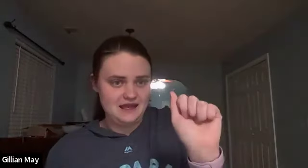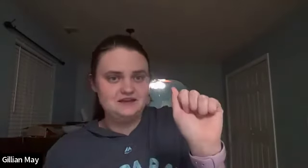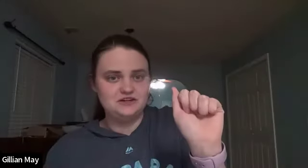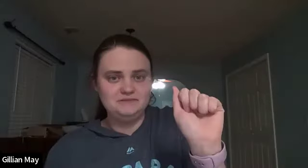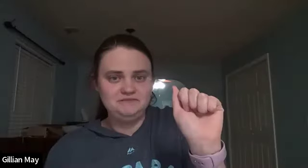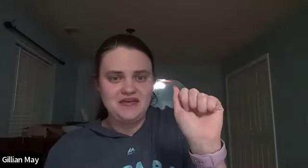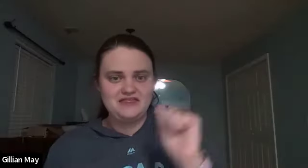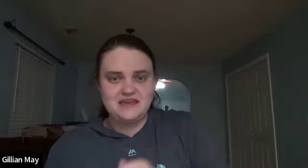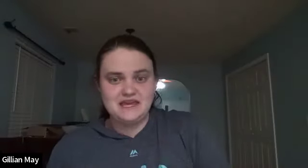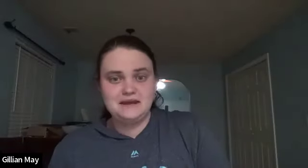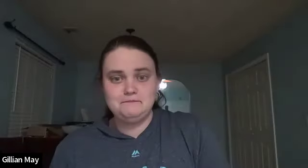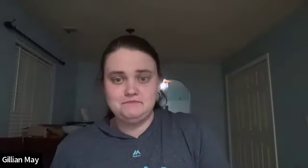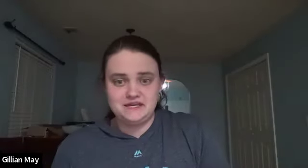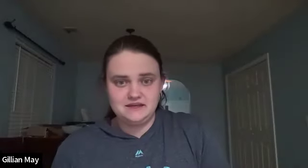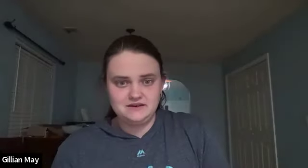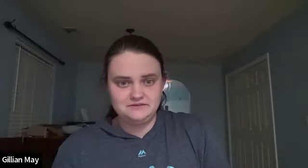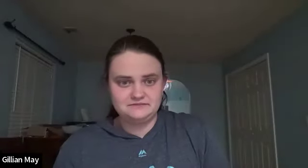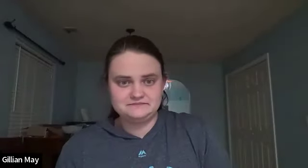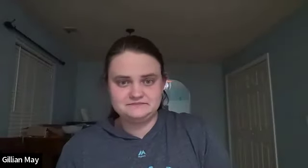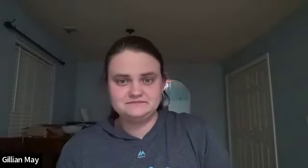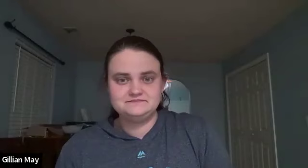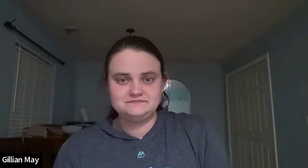A, good. Then B.